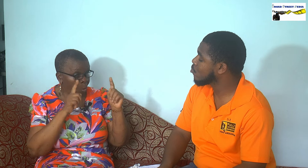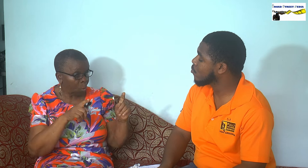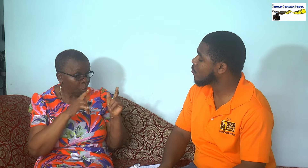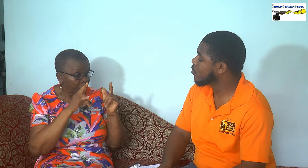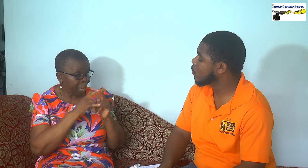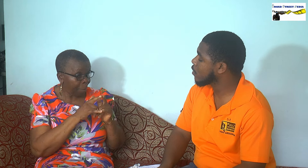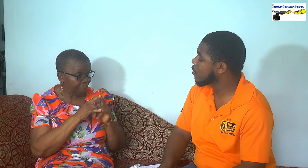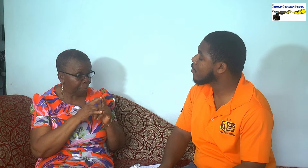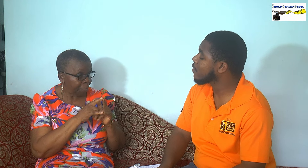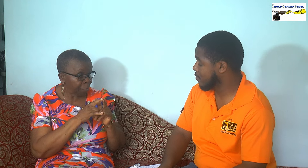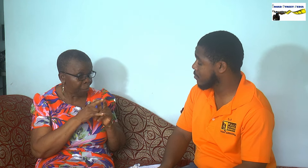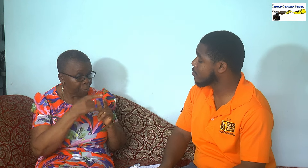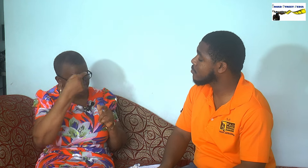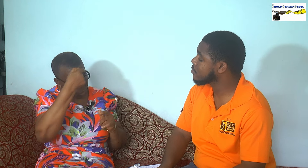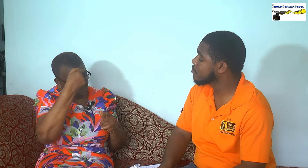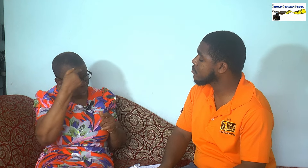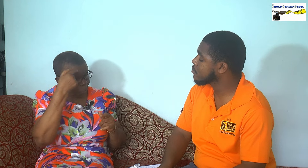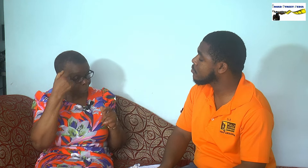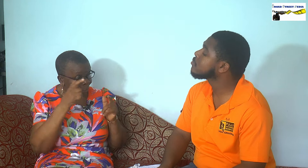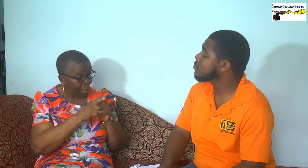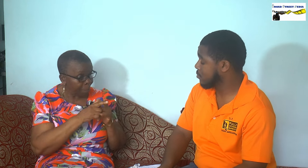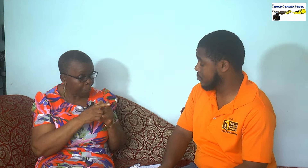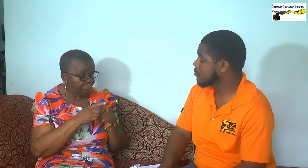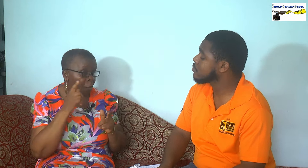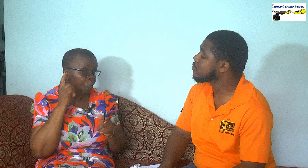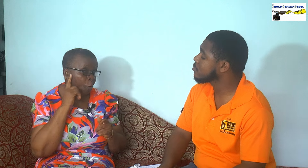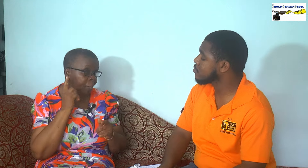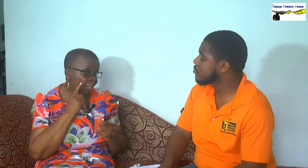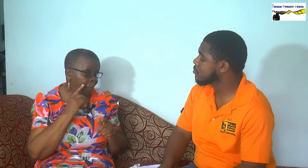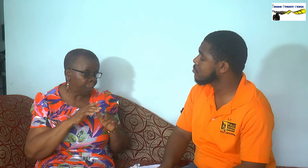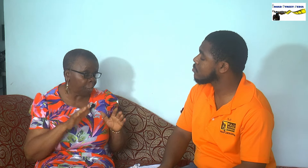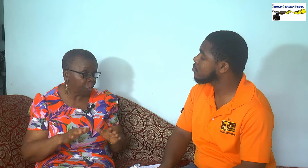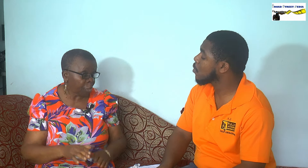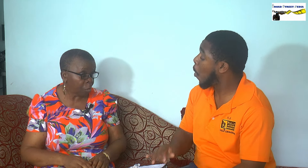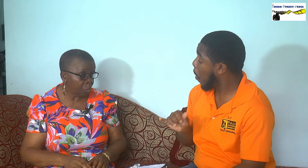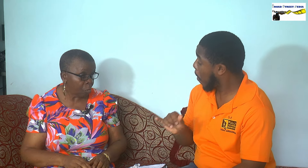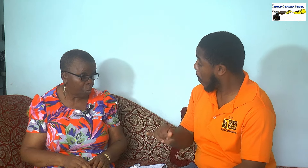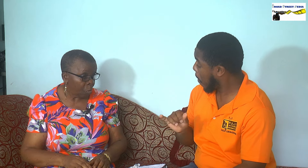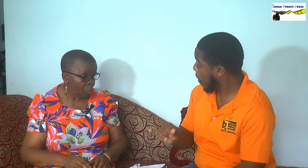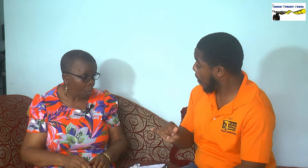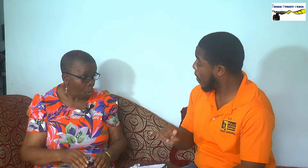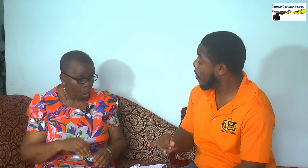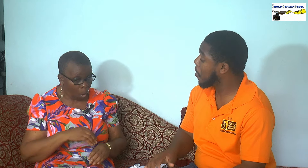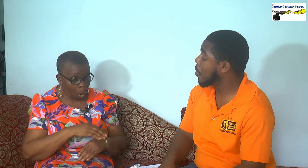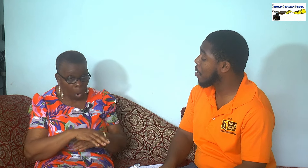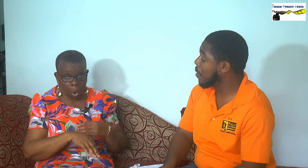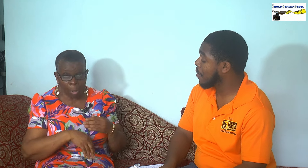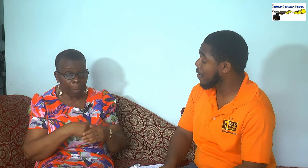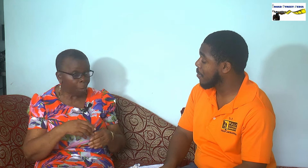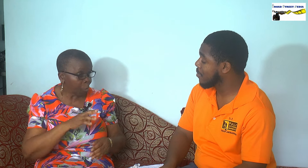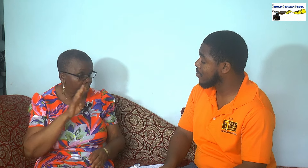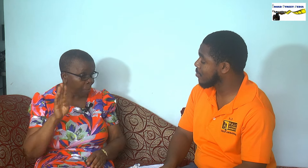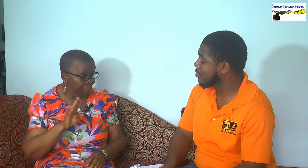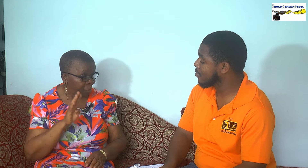going to camp, summer camp for the deaf children. Oh. All about